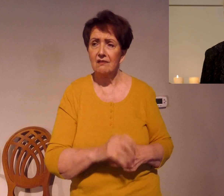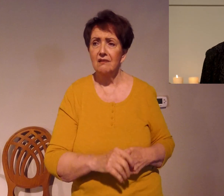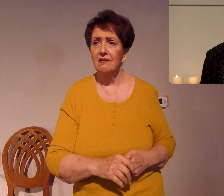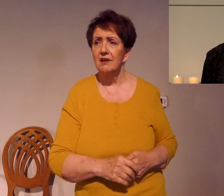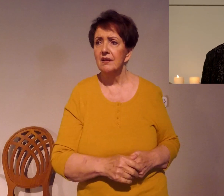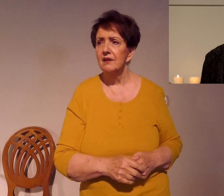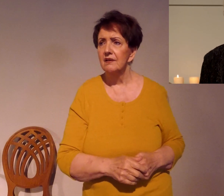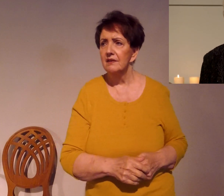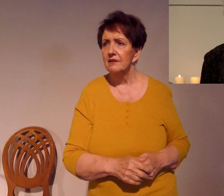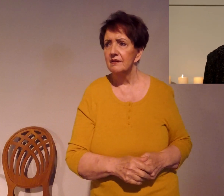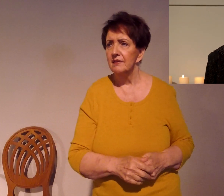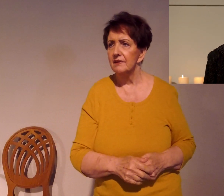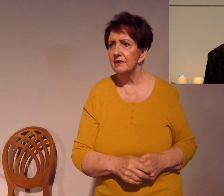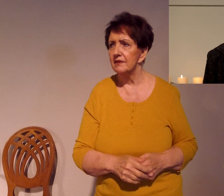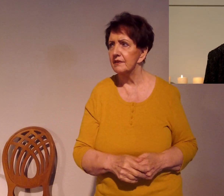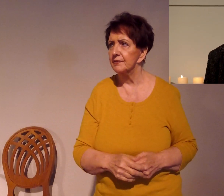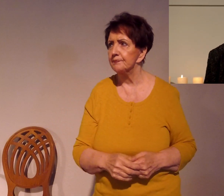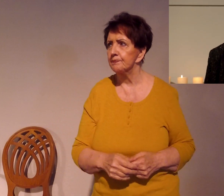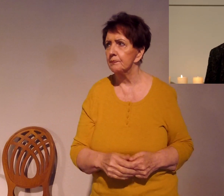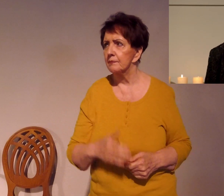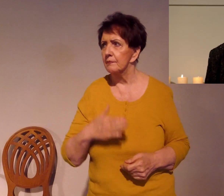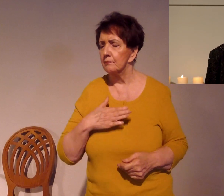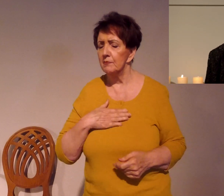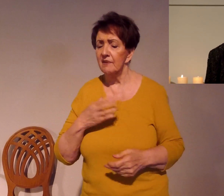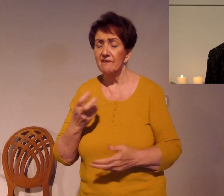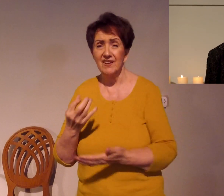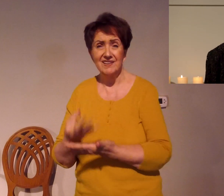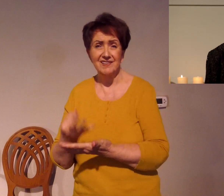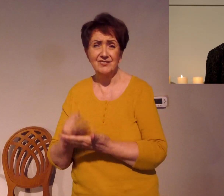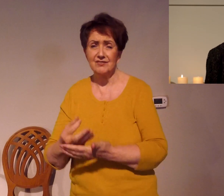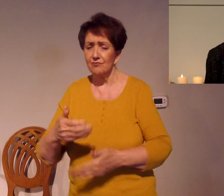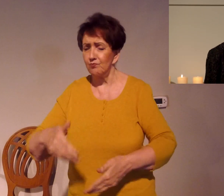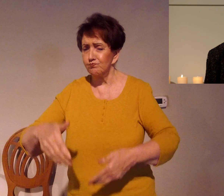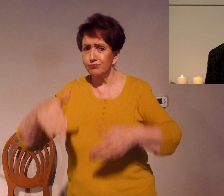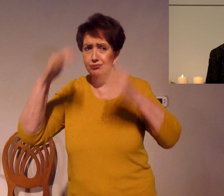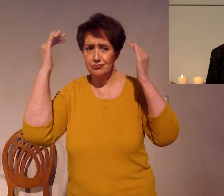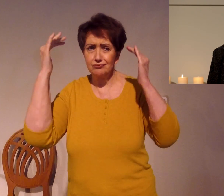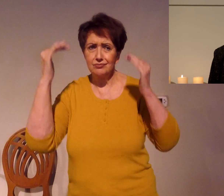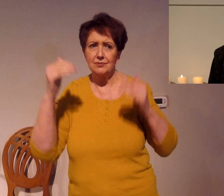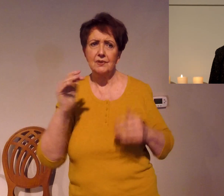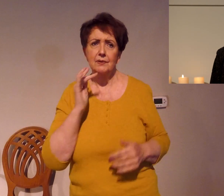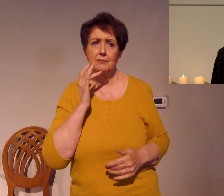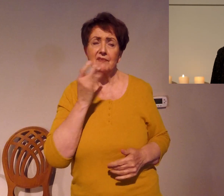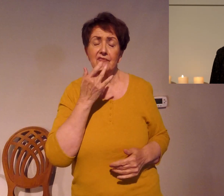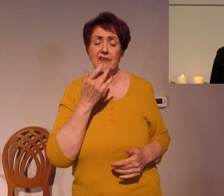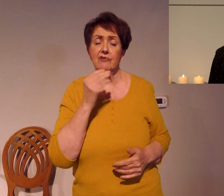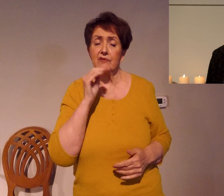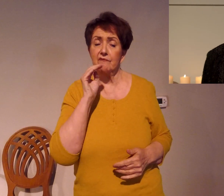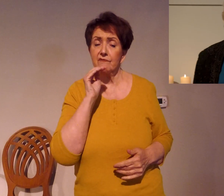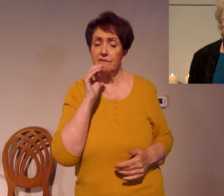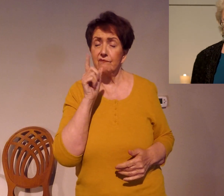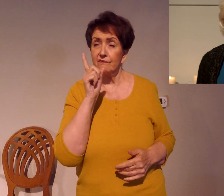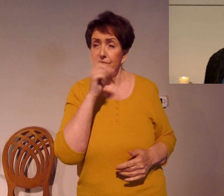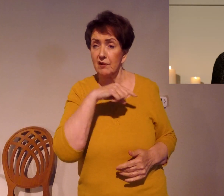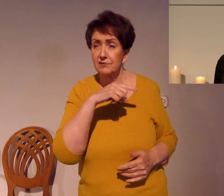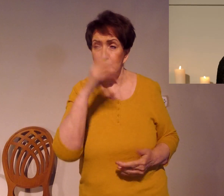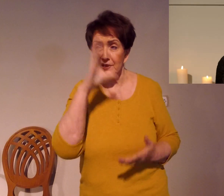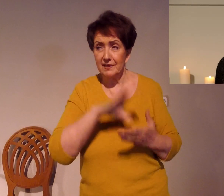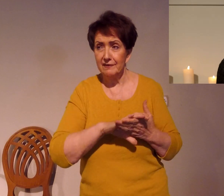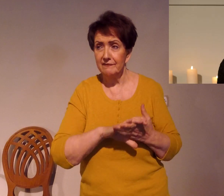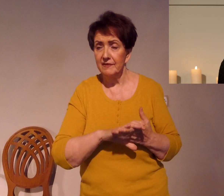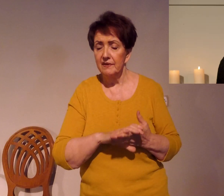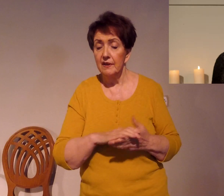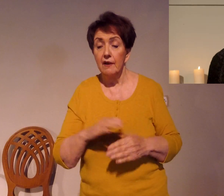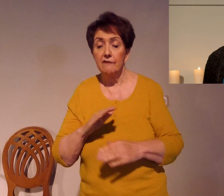my finances is overwhelming. My favorite false belief in all of this is if I don't look